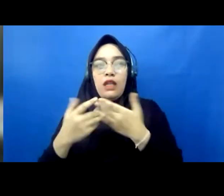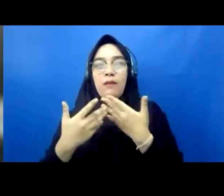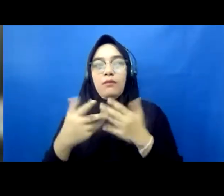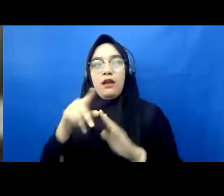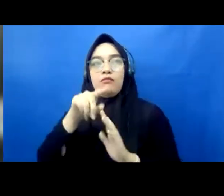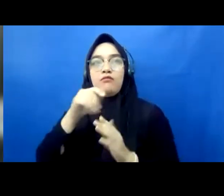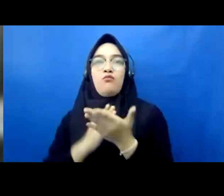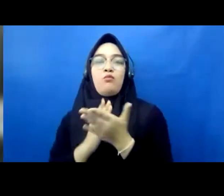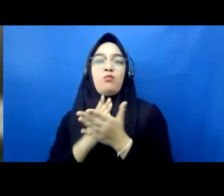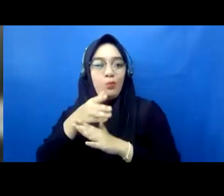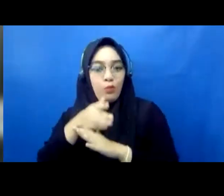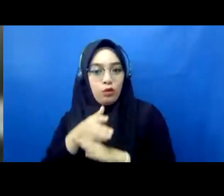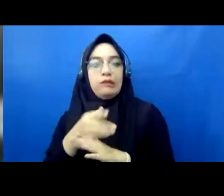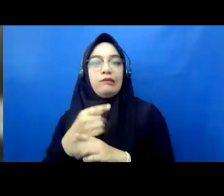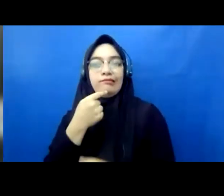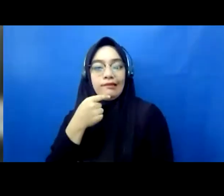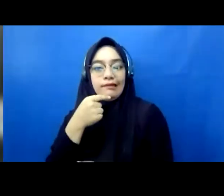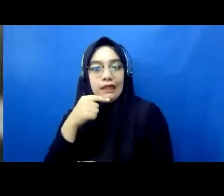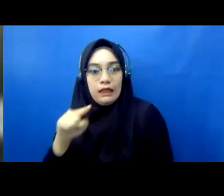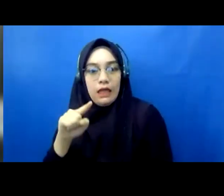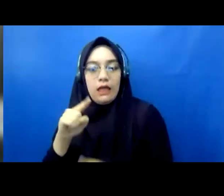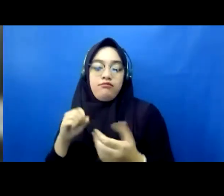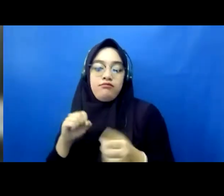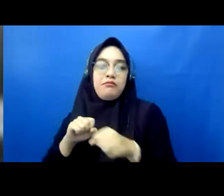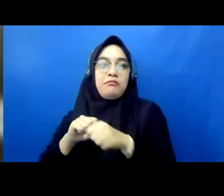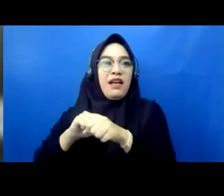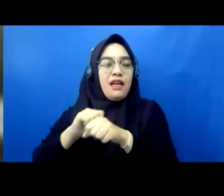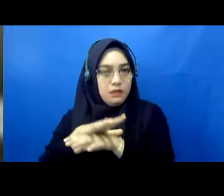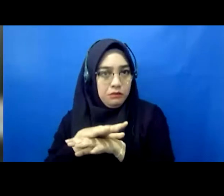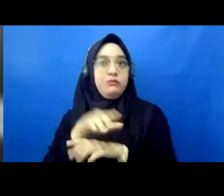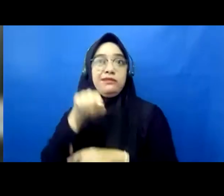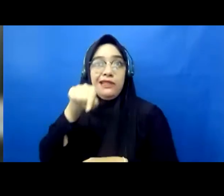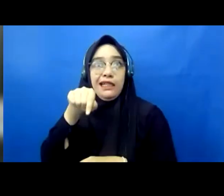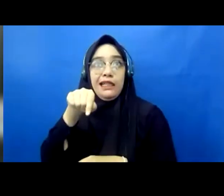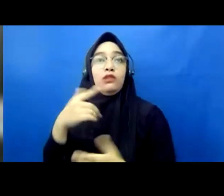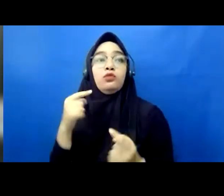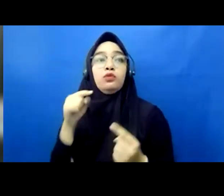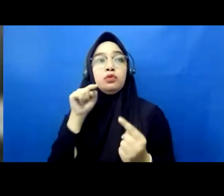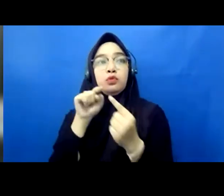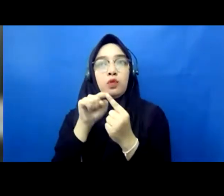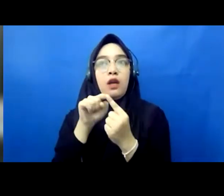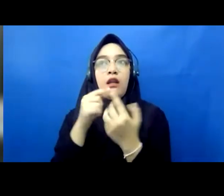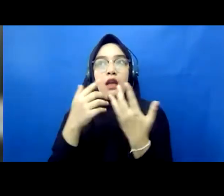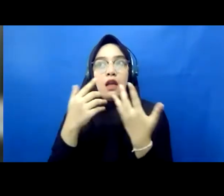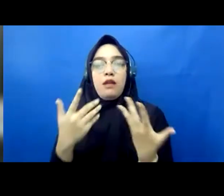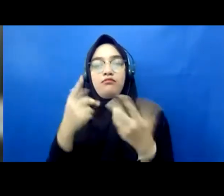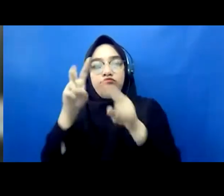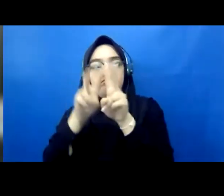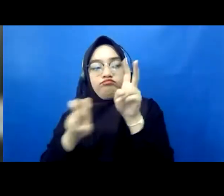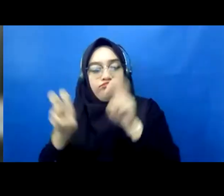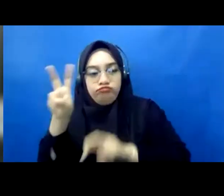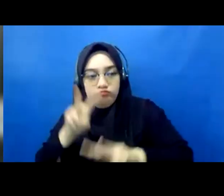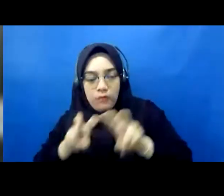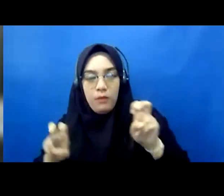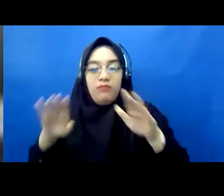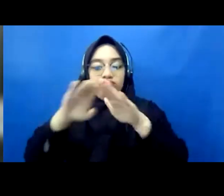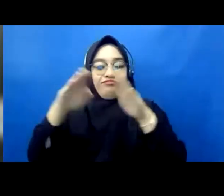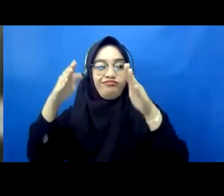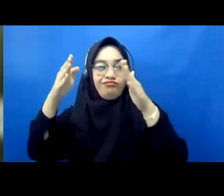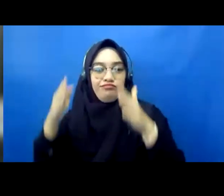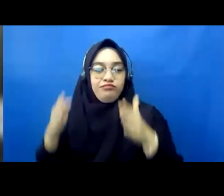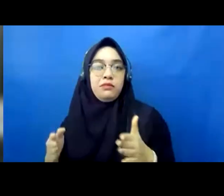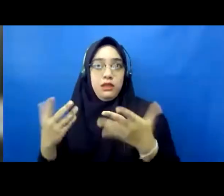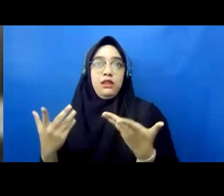impact accelerator. This study aims to analyze the role of social enterprises as key actors to